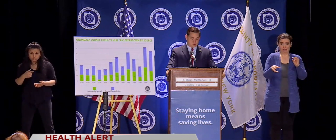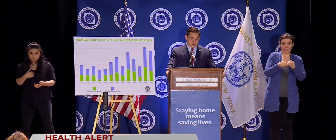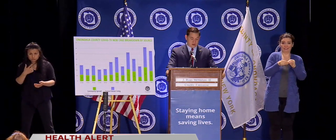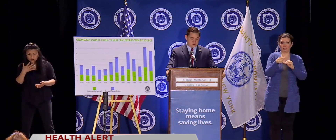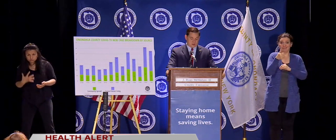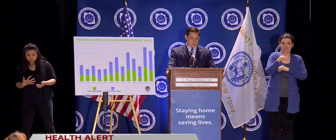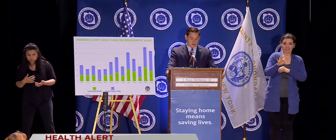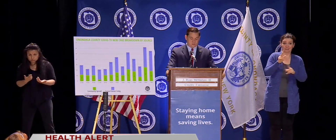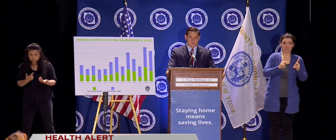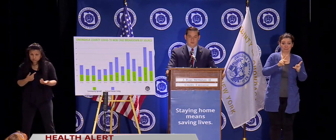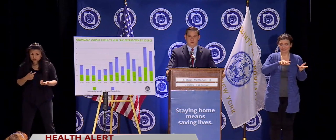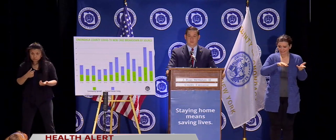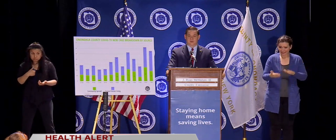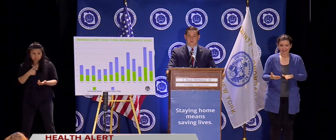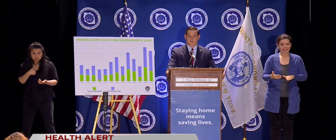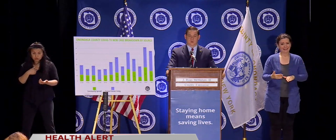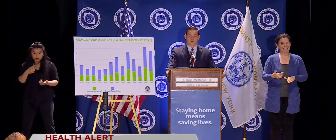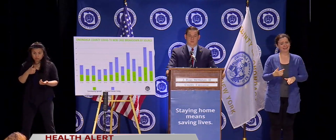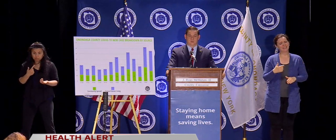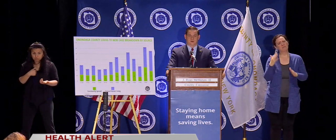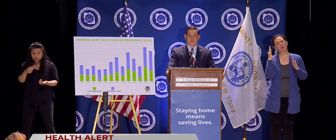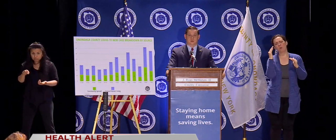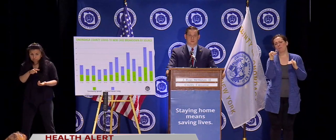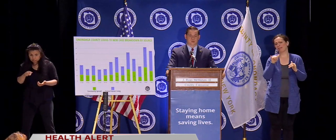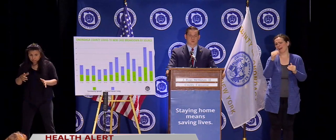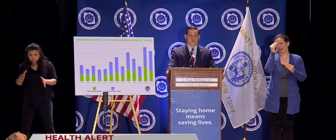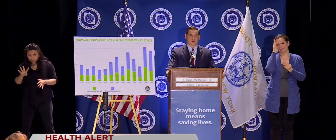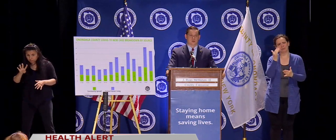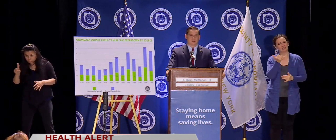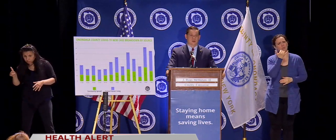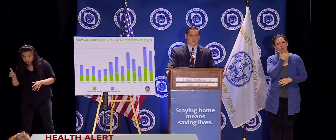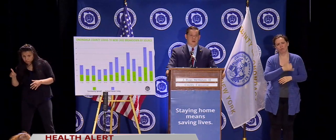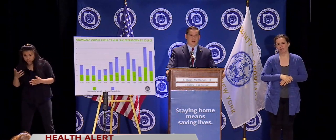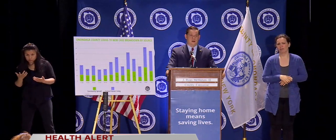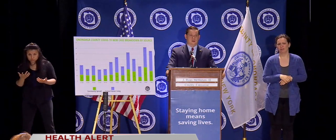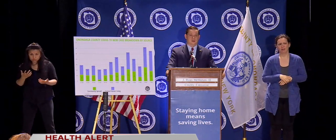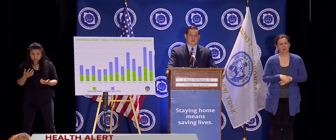wrong, but I don't think I'm wrong. I mean, this is what we understand to be true. So